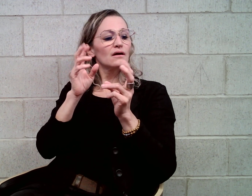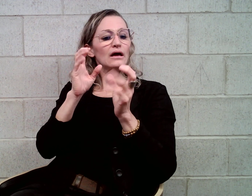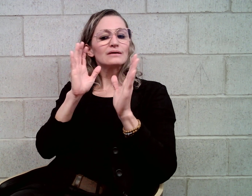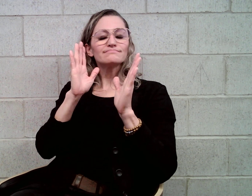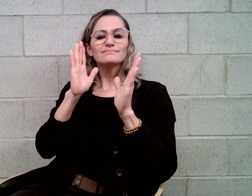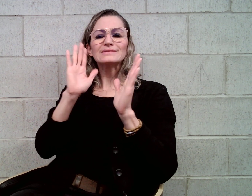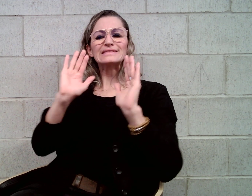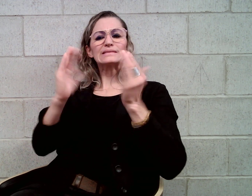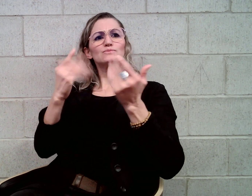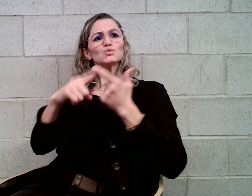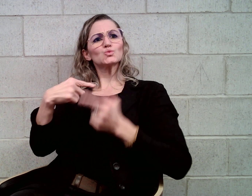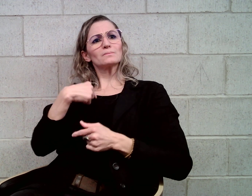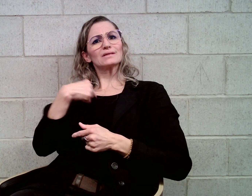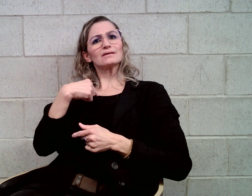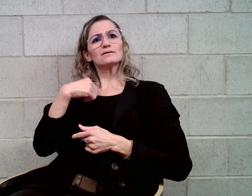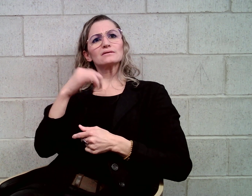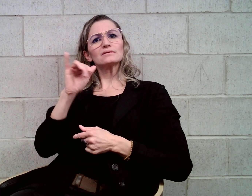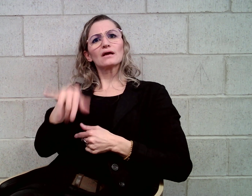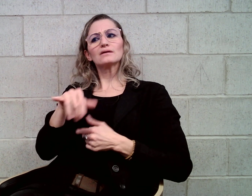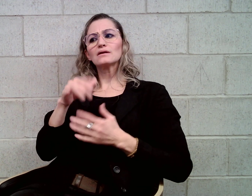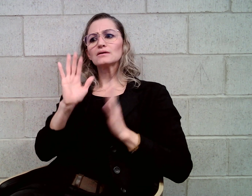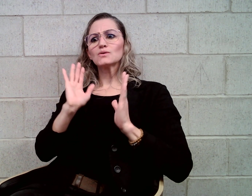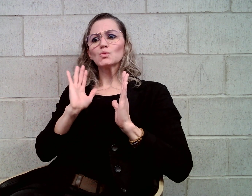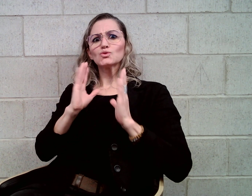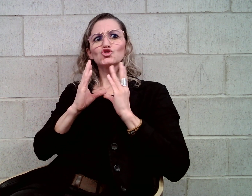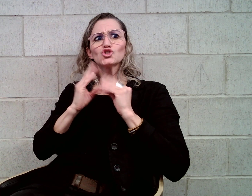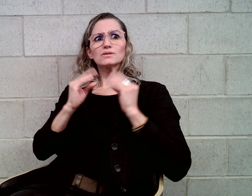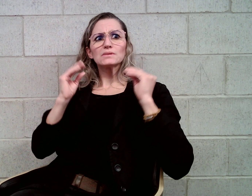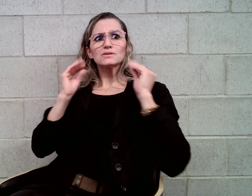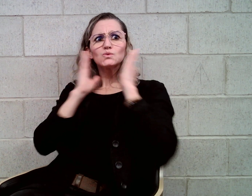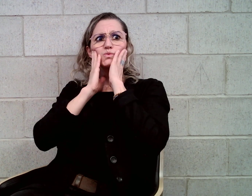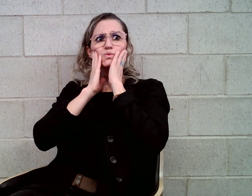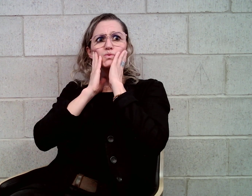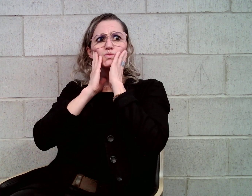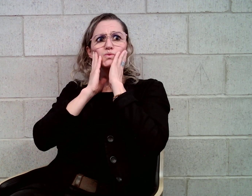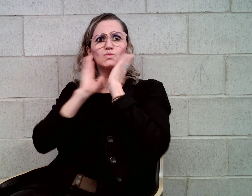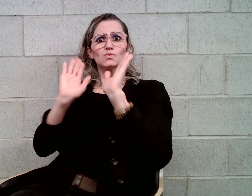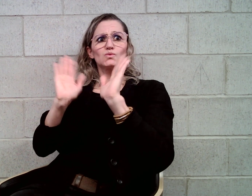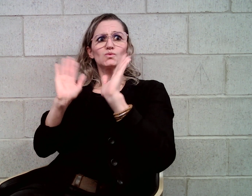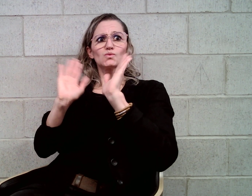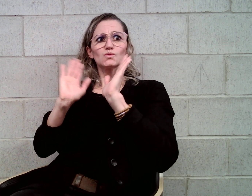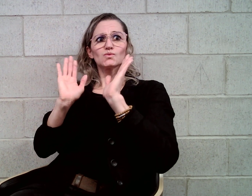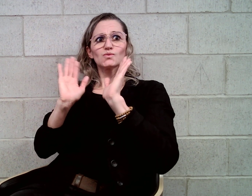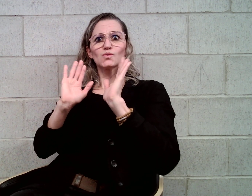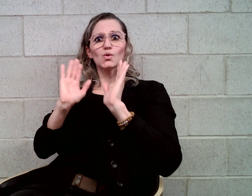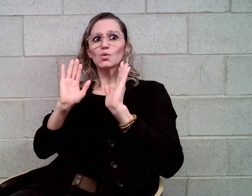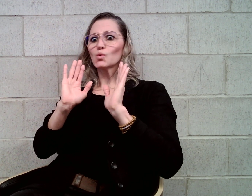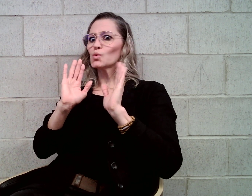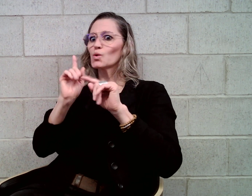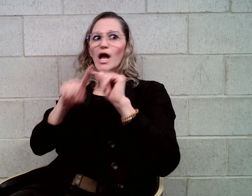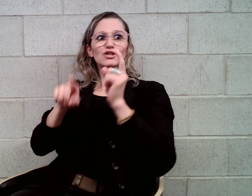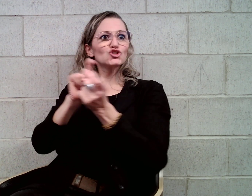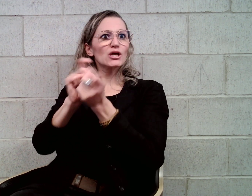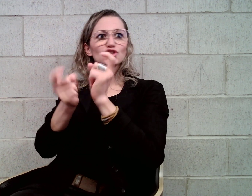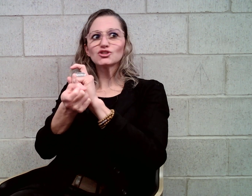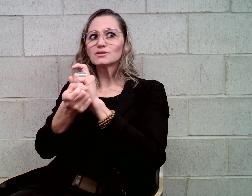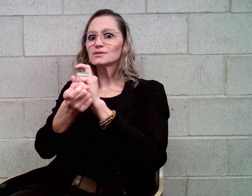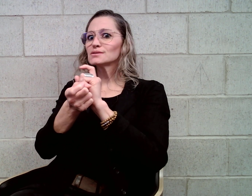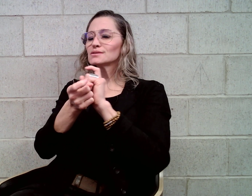of these productions. And it seems to me that it's somewhat rarefied.